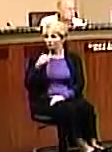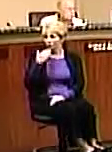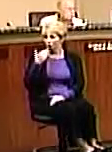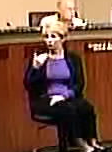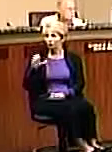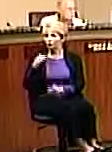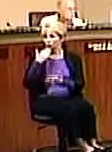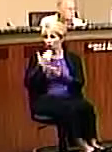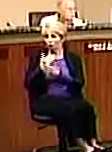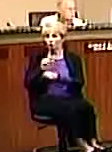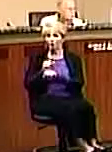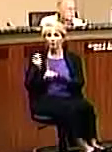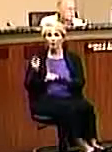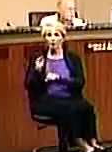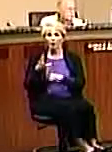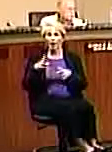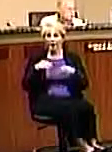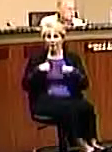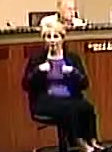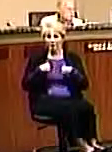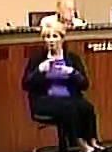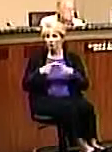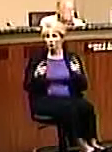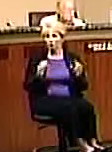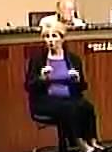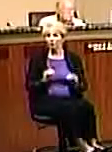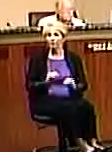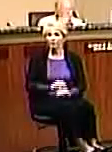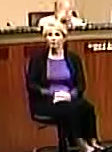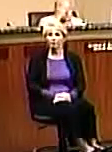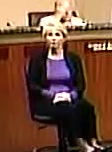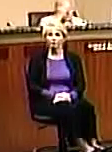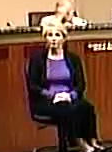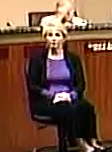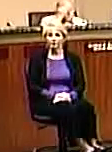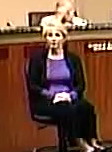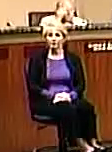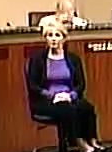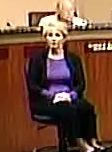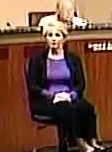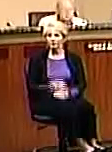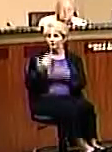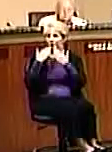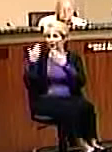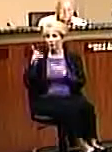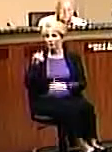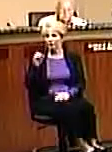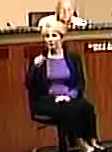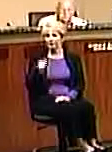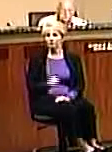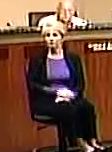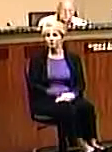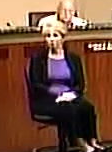you. All in favor say aye. Aye. Opposed? Okay. Thank you, Lisa.